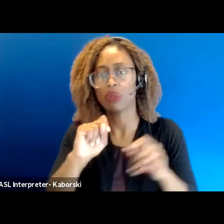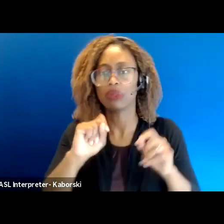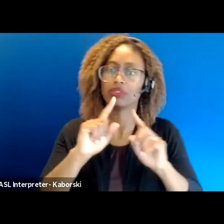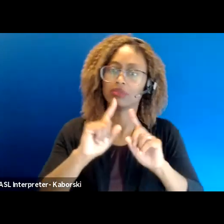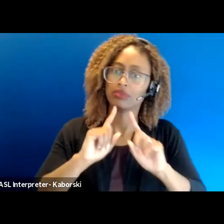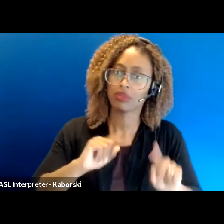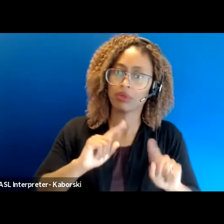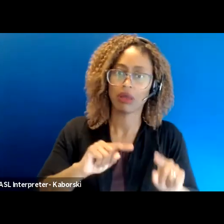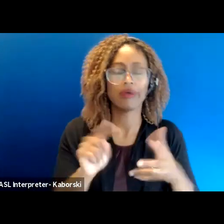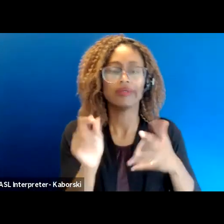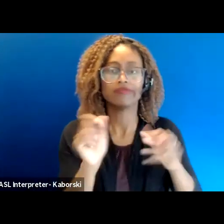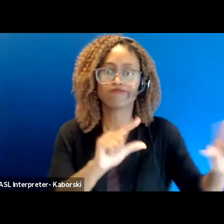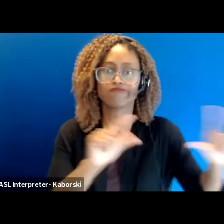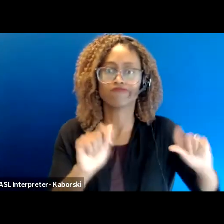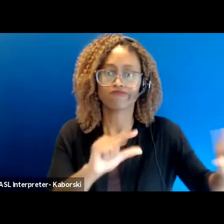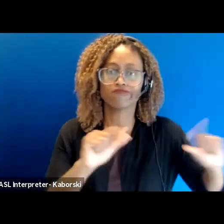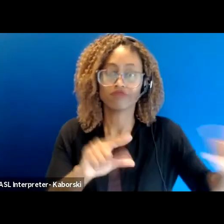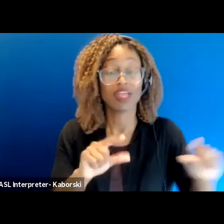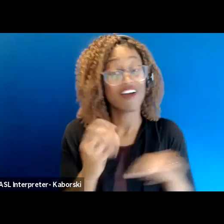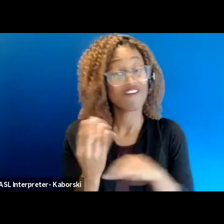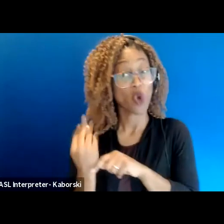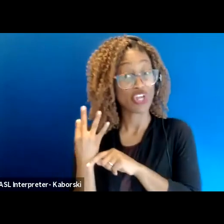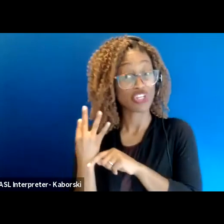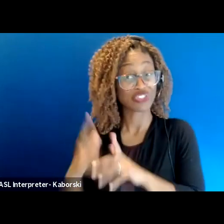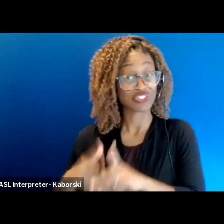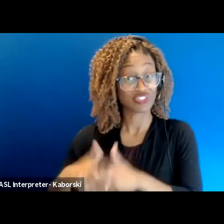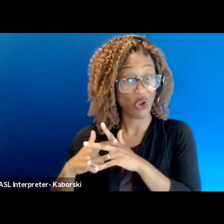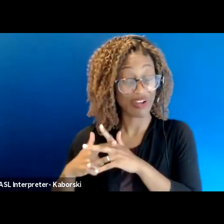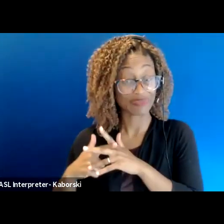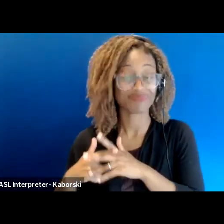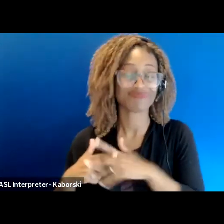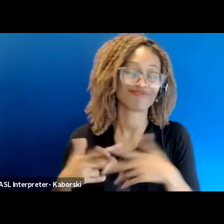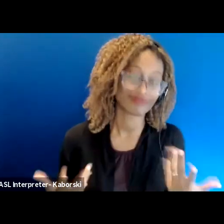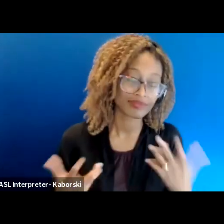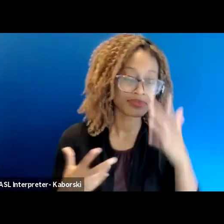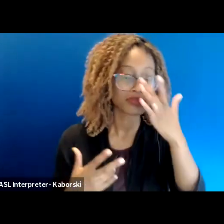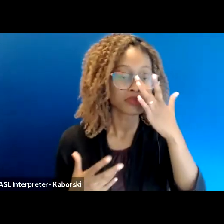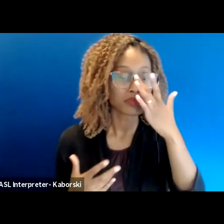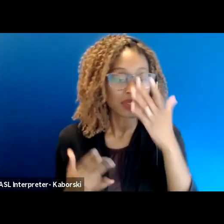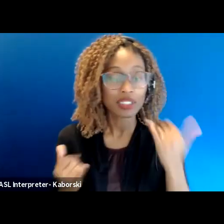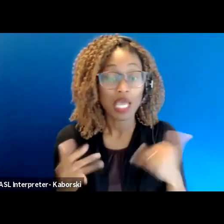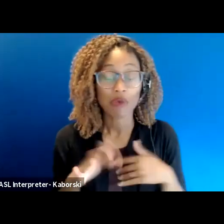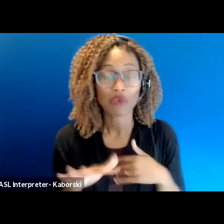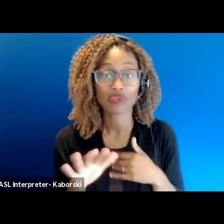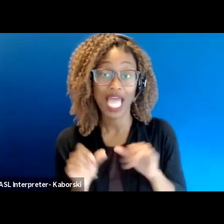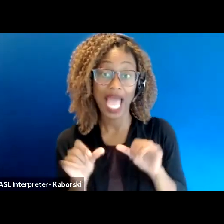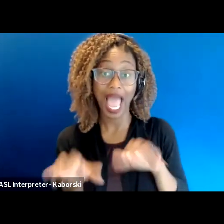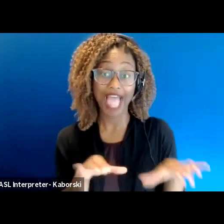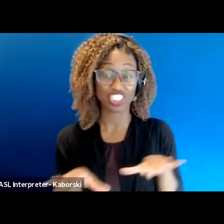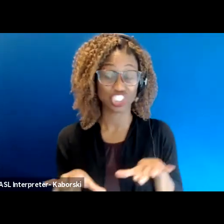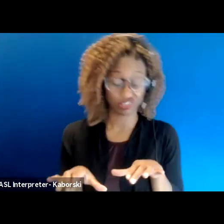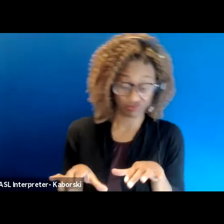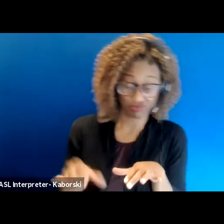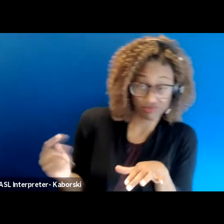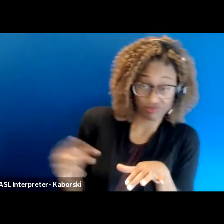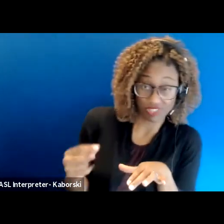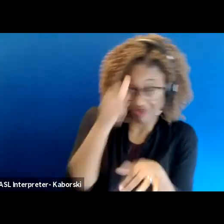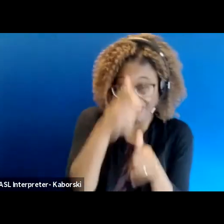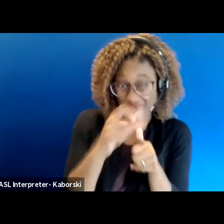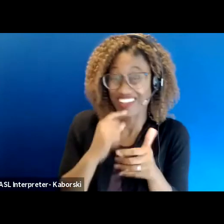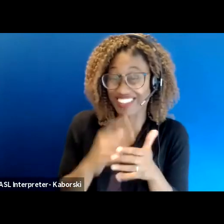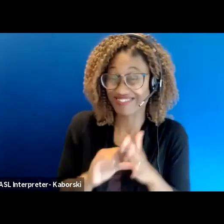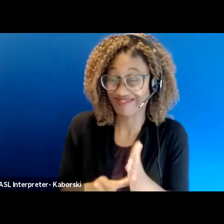Again, that was about 4 years ago. From that, under the action part, many of the consumers decided